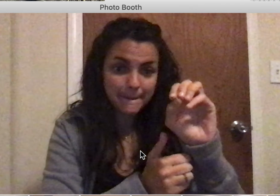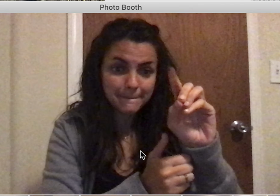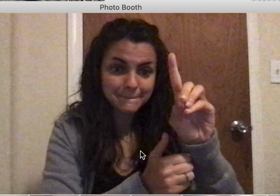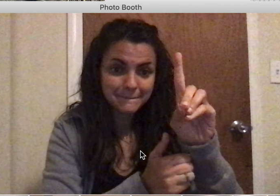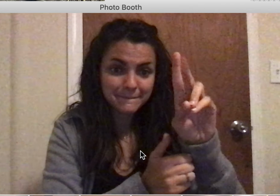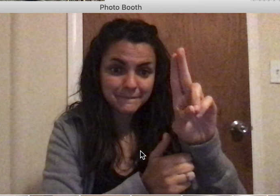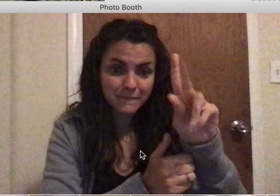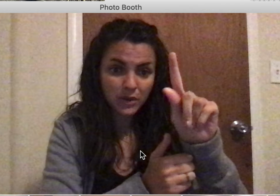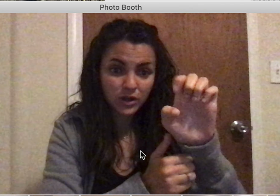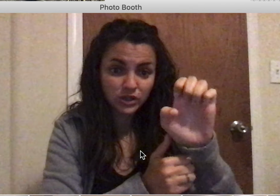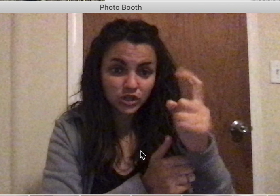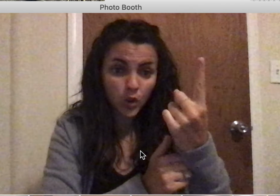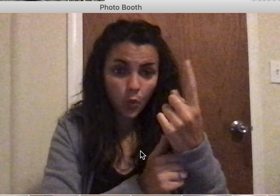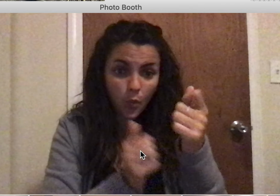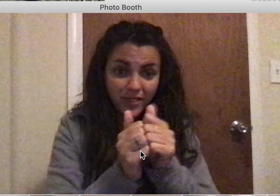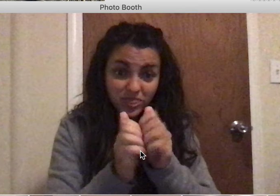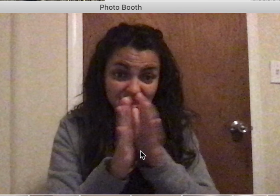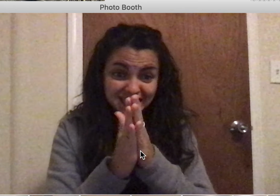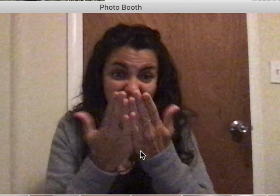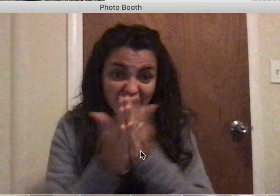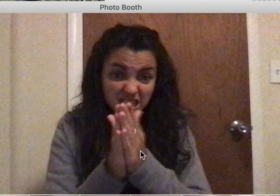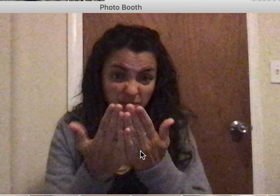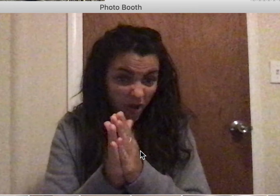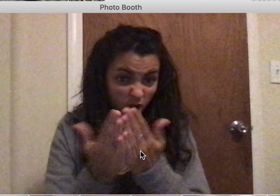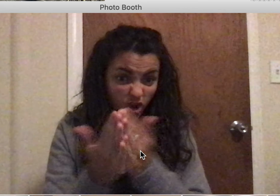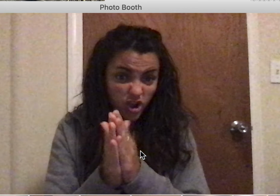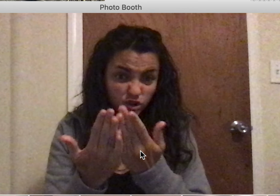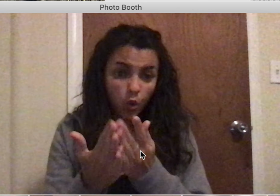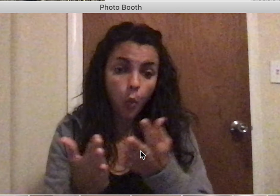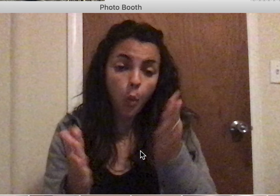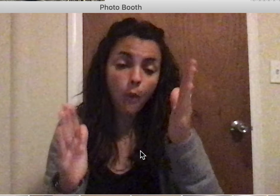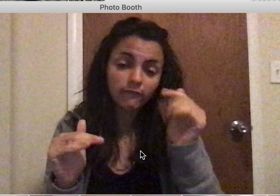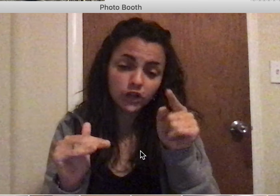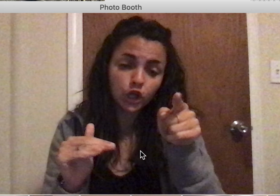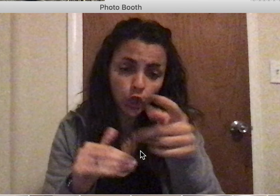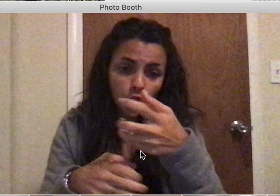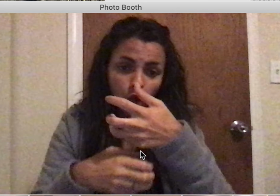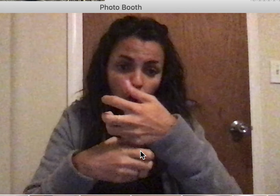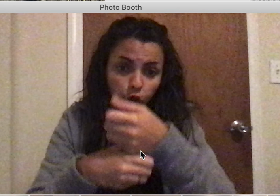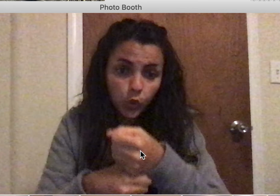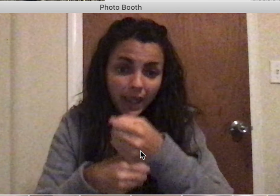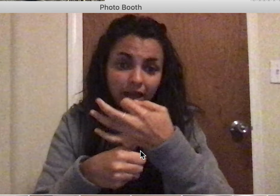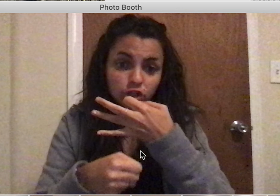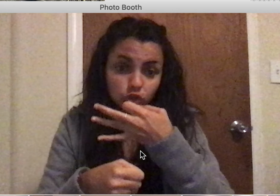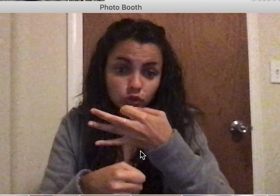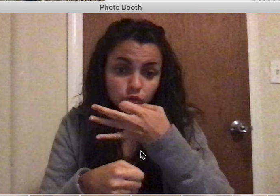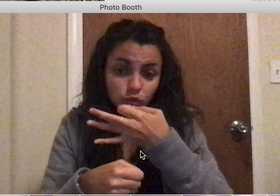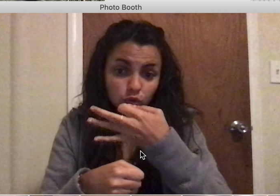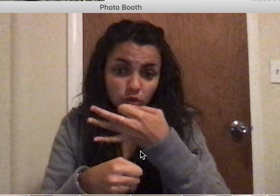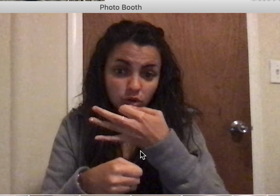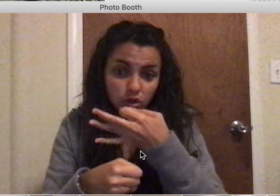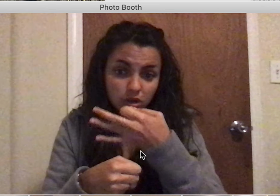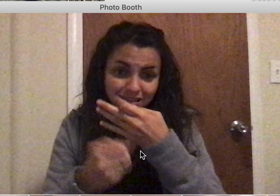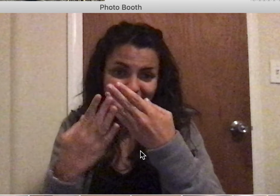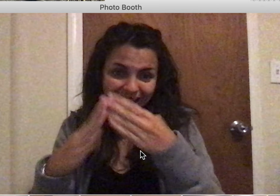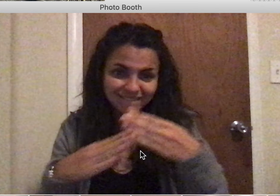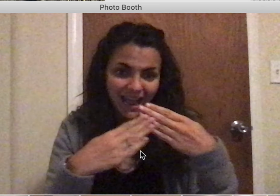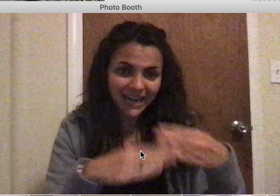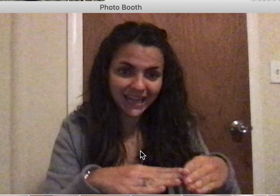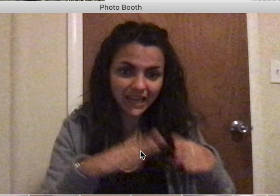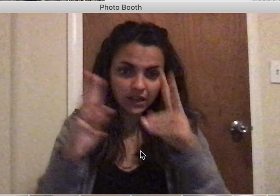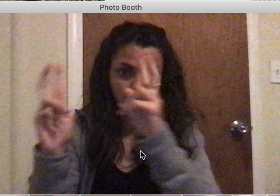will be getting soon, the textbook's broken up into chapters and then further broken down